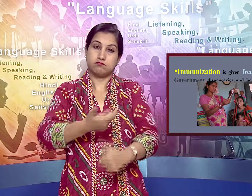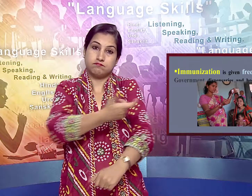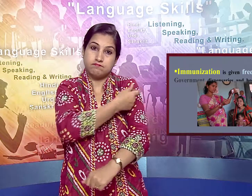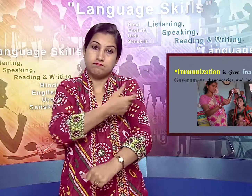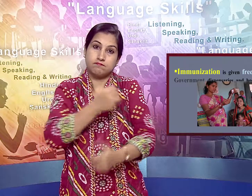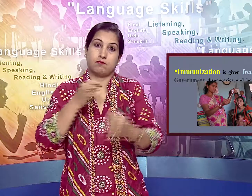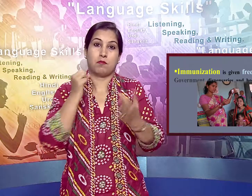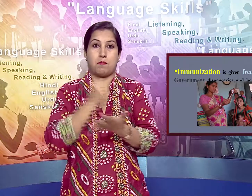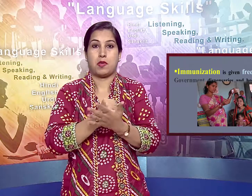infants.